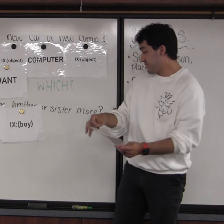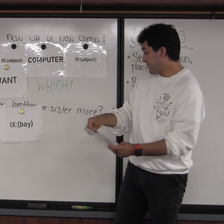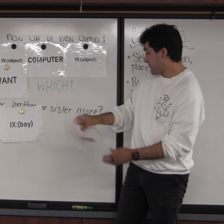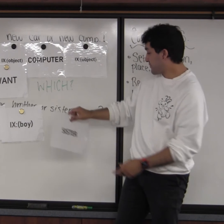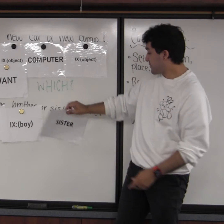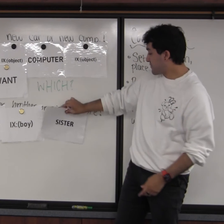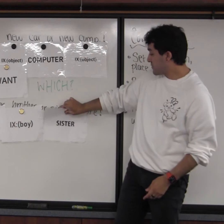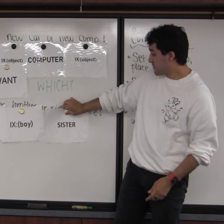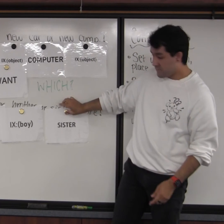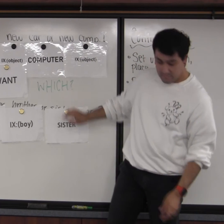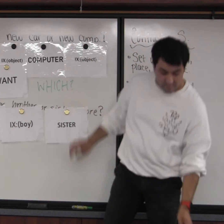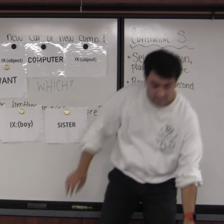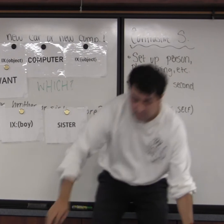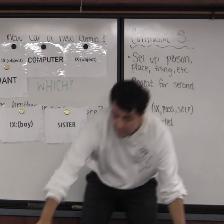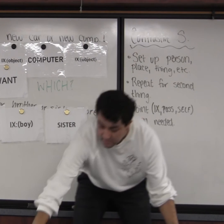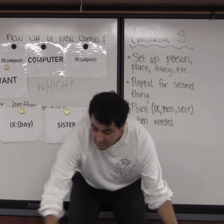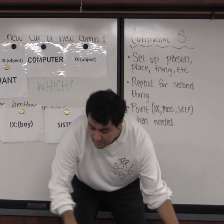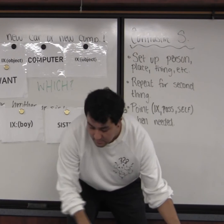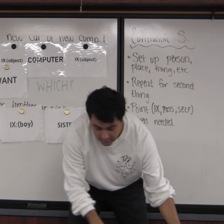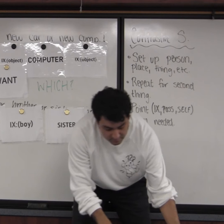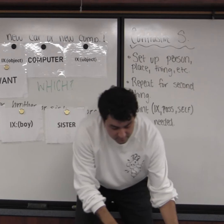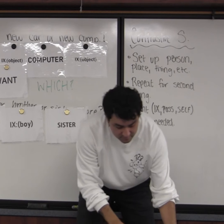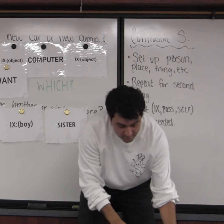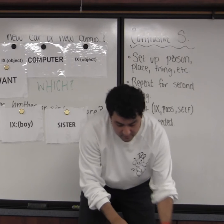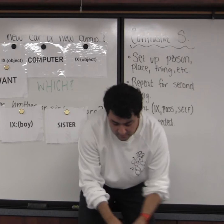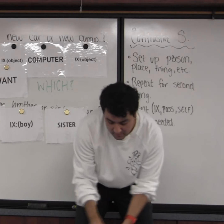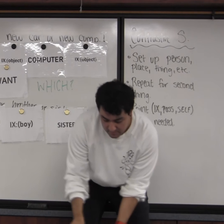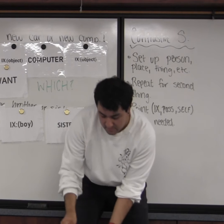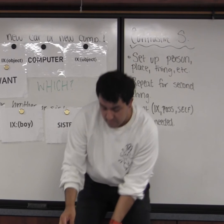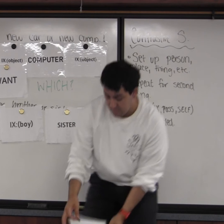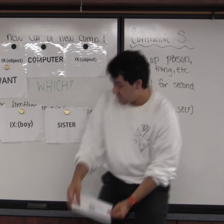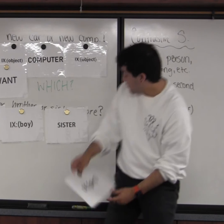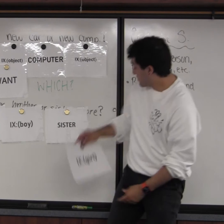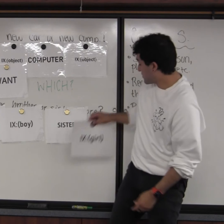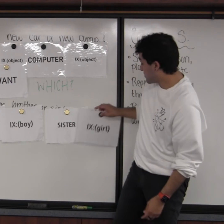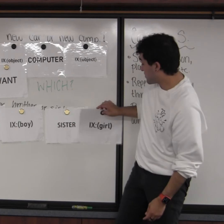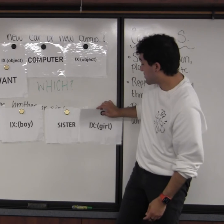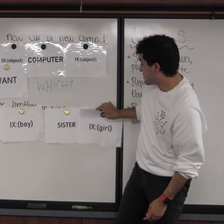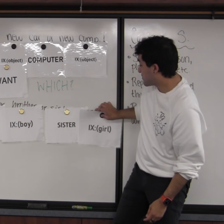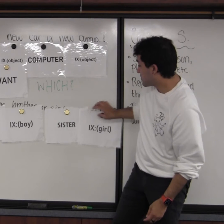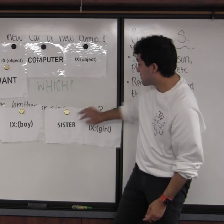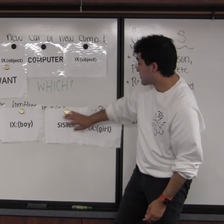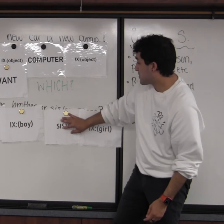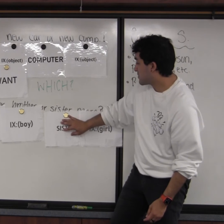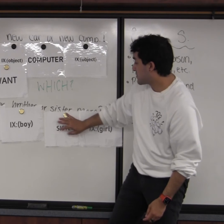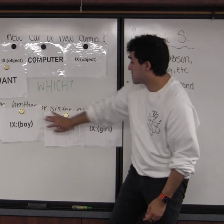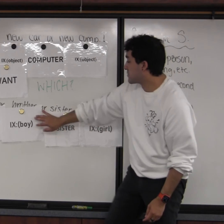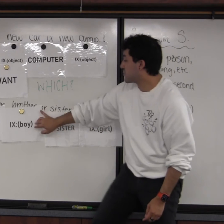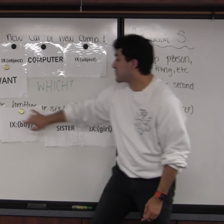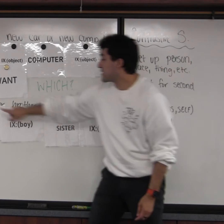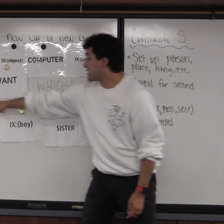And now the sister, and again, I don't have another possessive partner card.